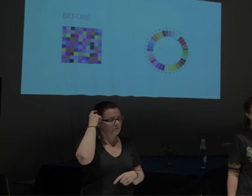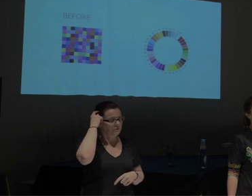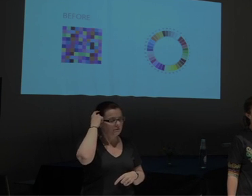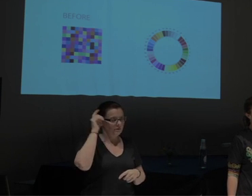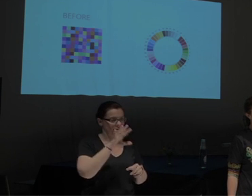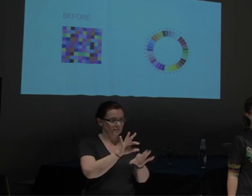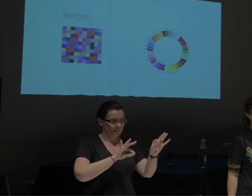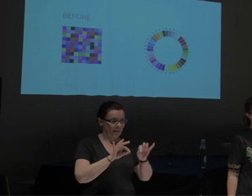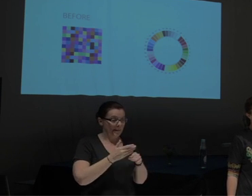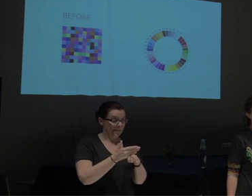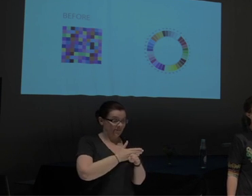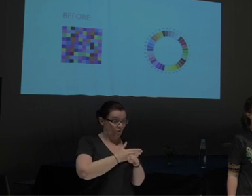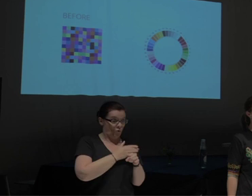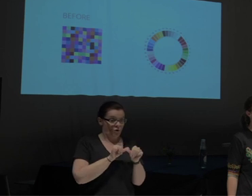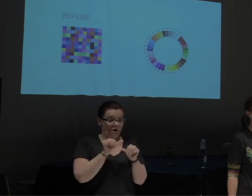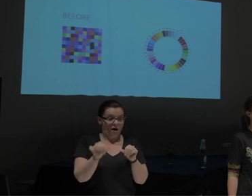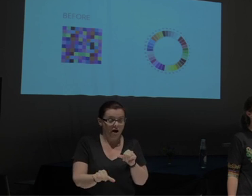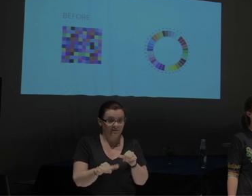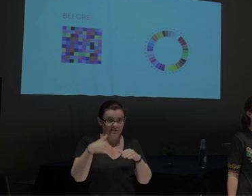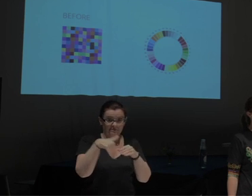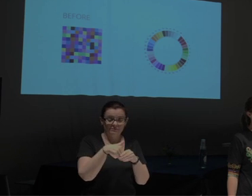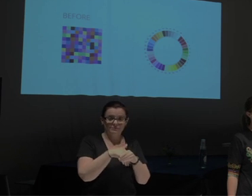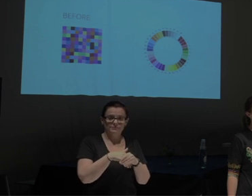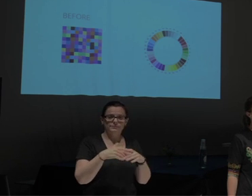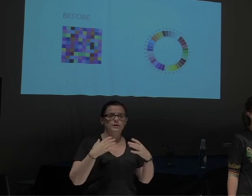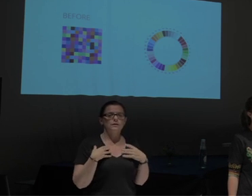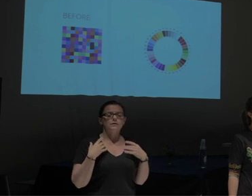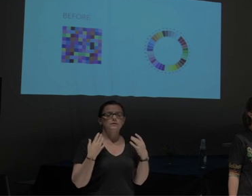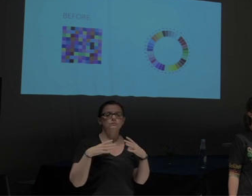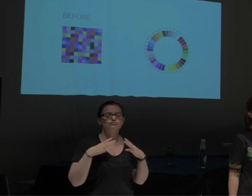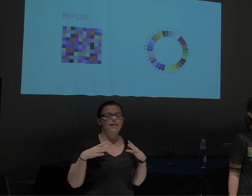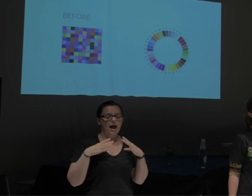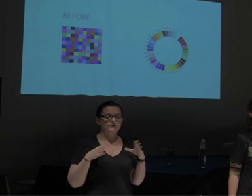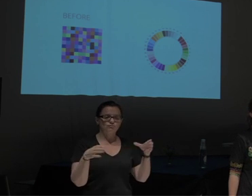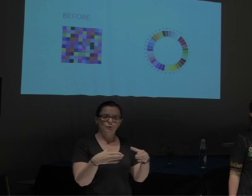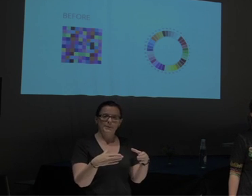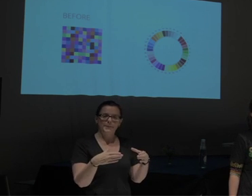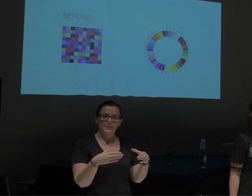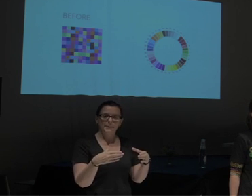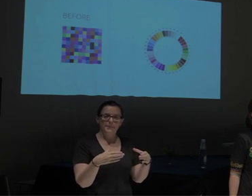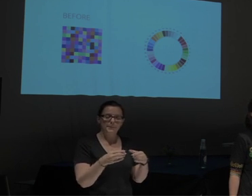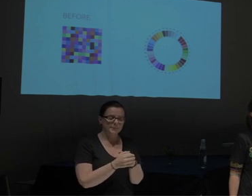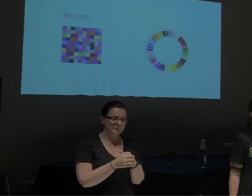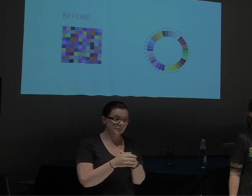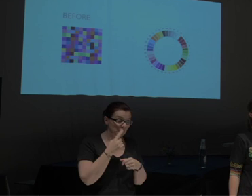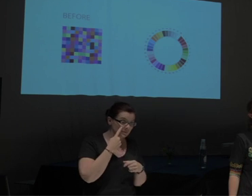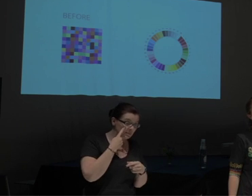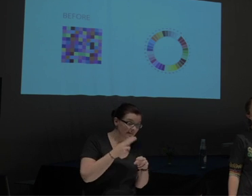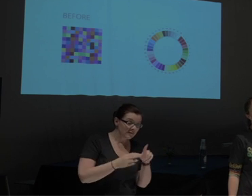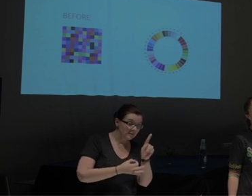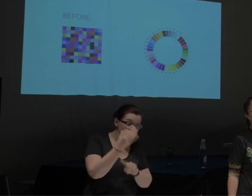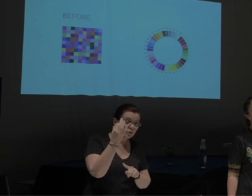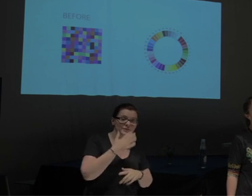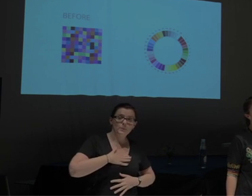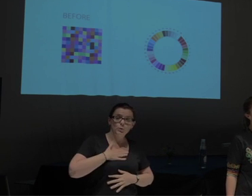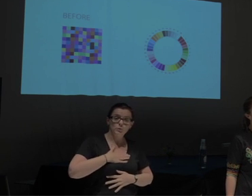before and after participating in relaxed groups in a social setting, to see if mood was improved according